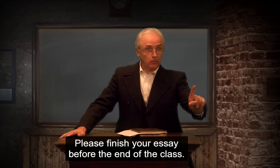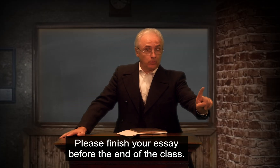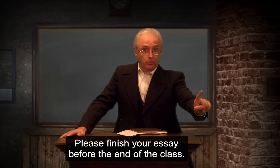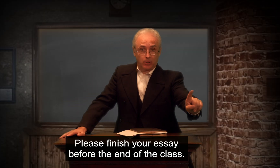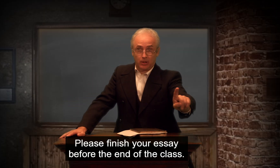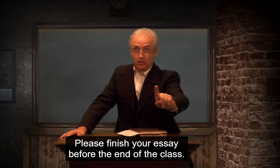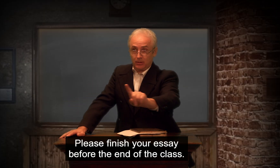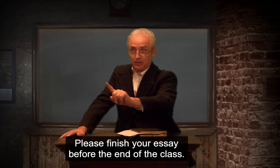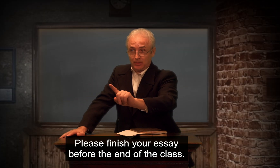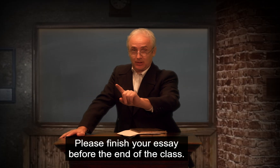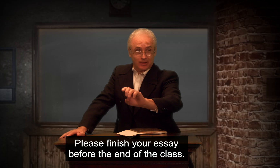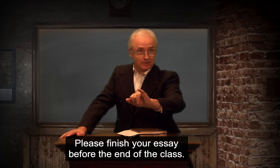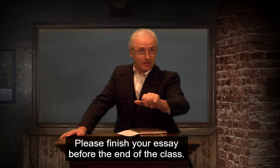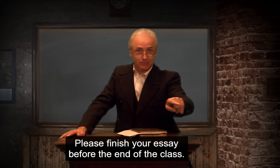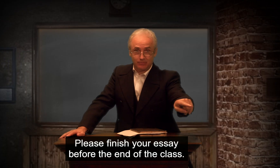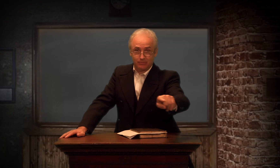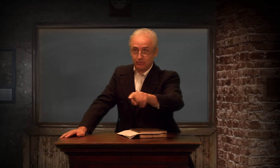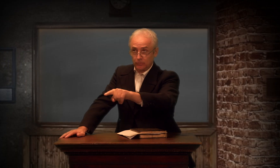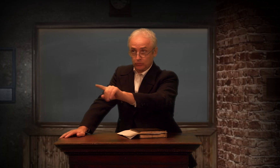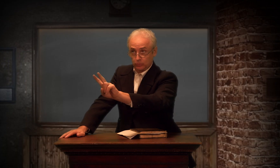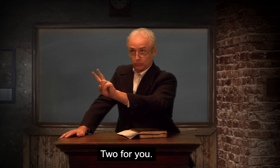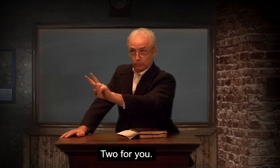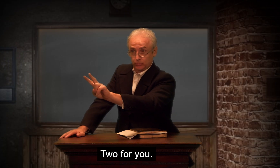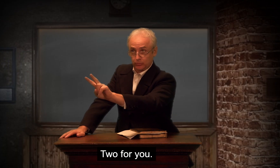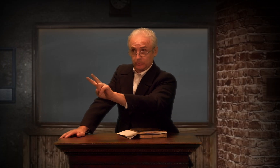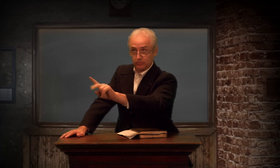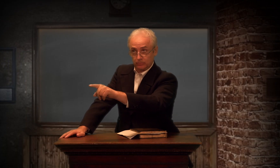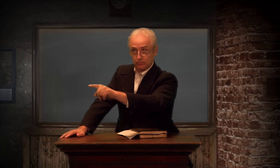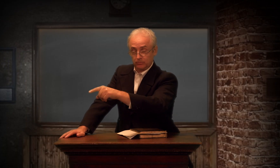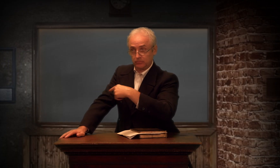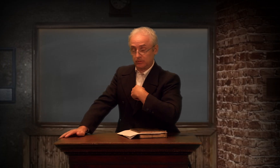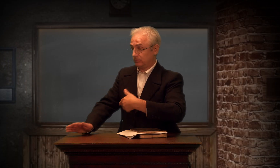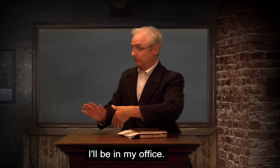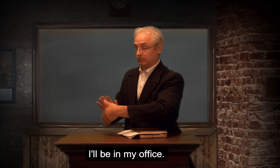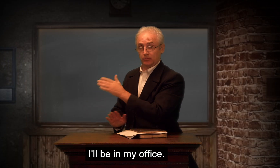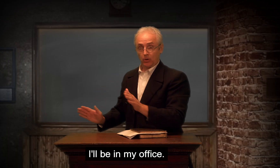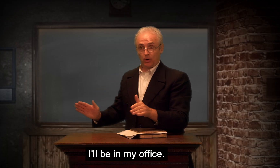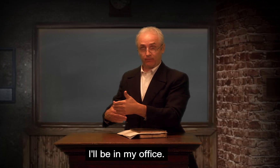Please finish your essay before the end of the class. 2 for you. I'll be in my office.